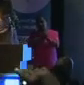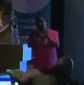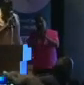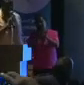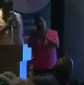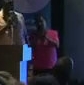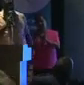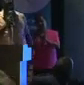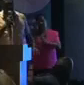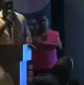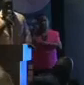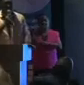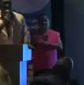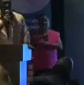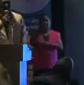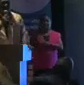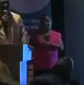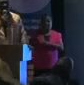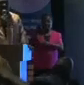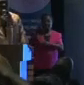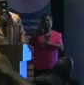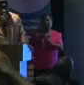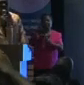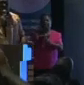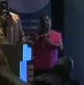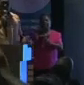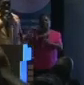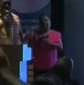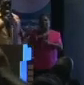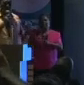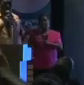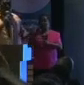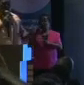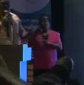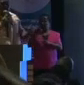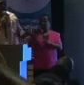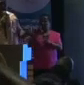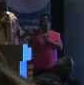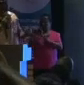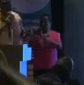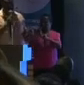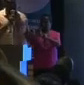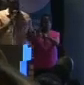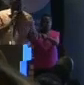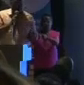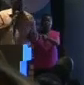214 kina, 46 toya. If you follow the